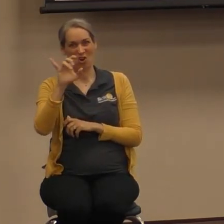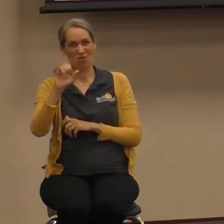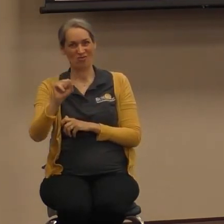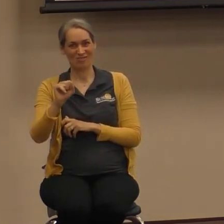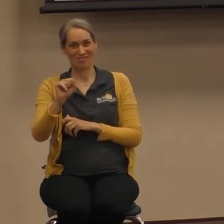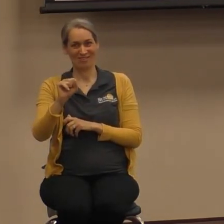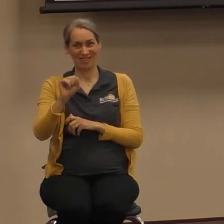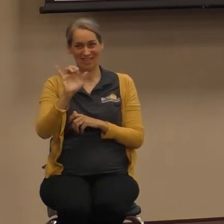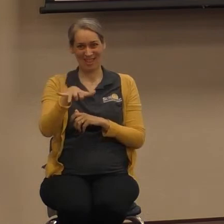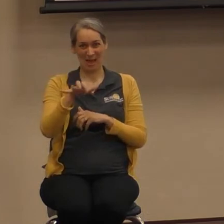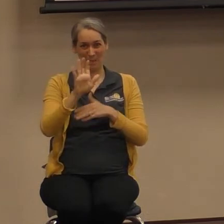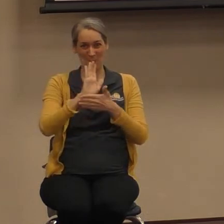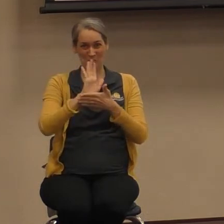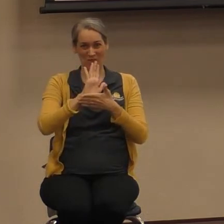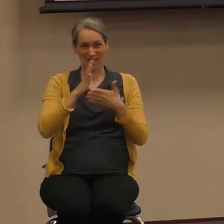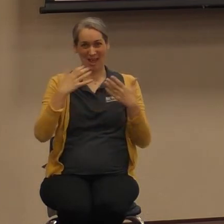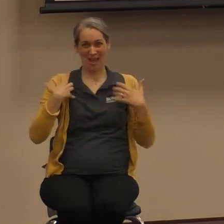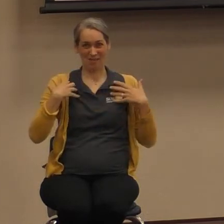that, or,